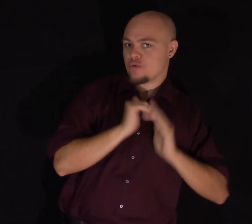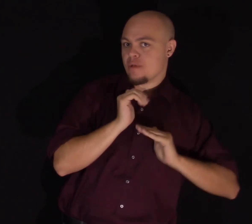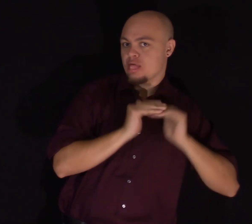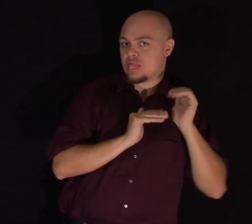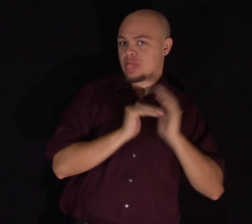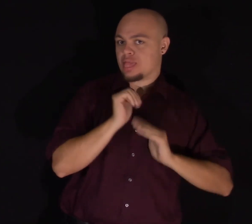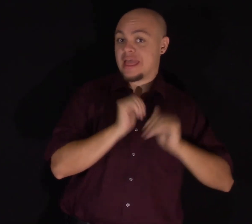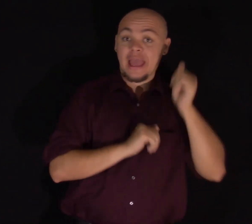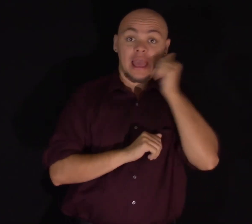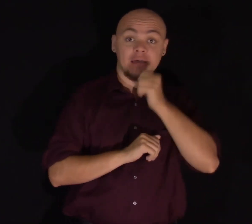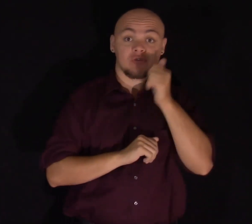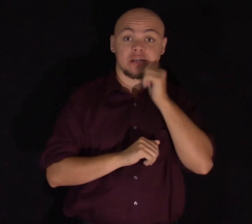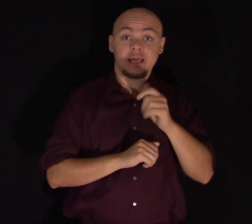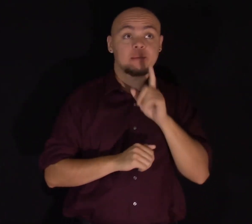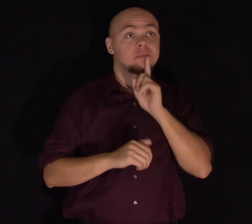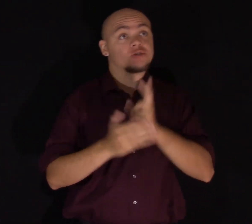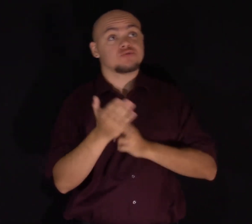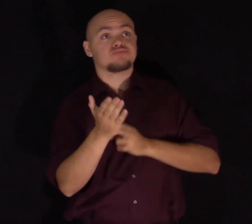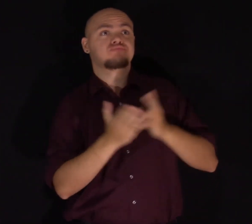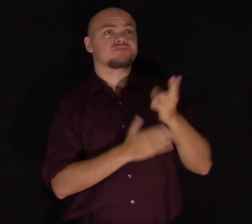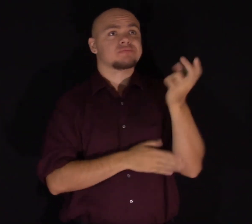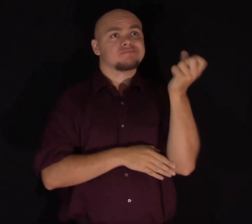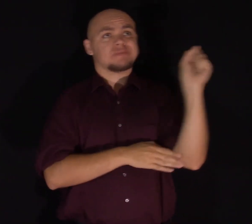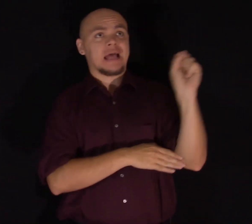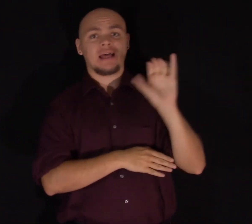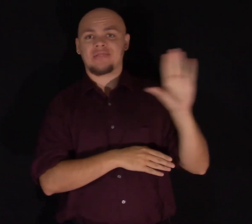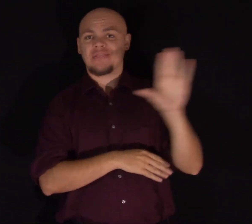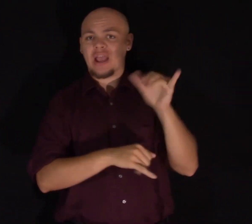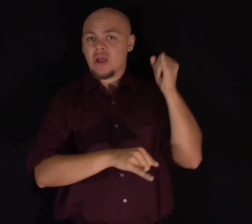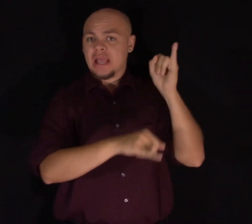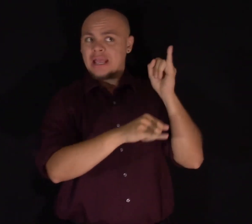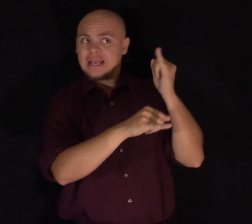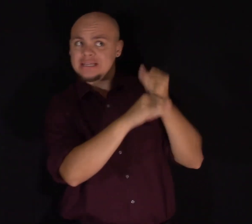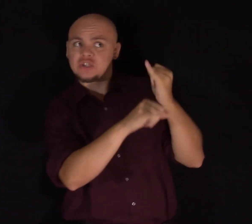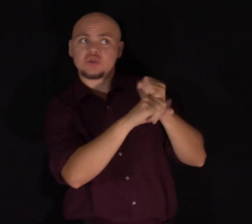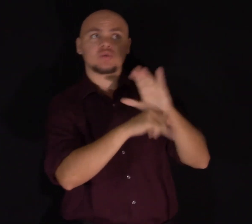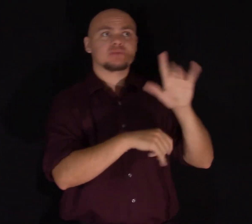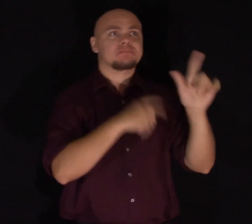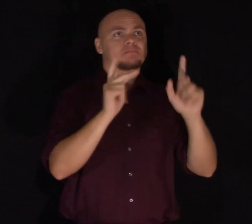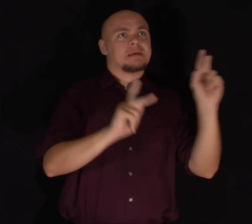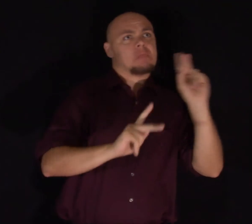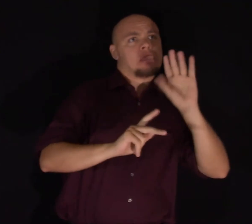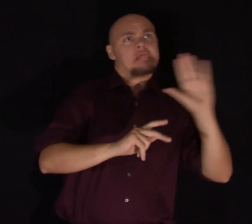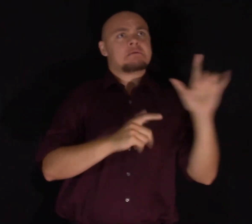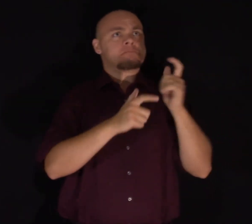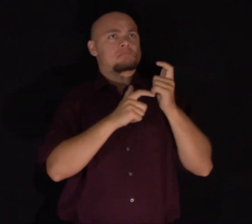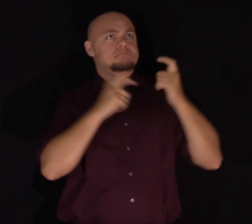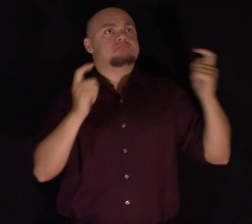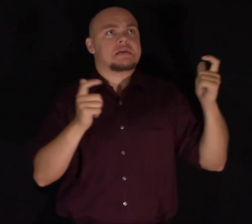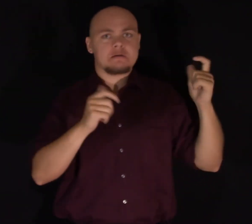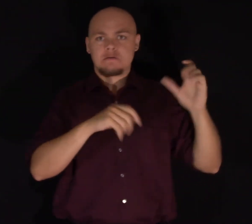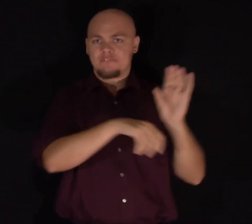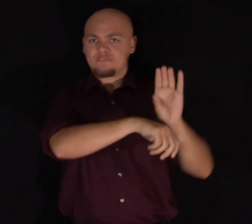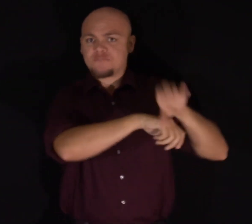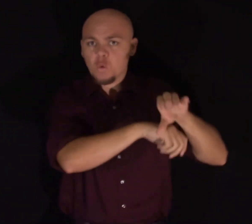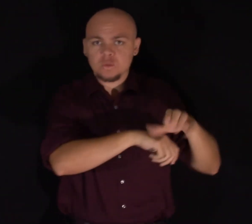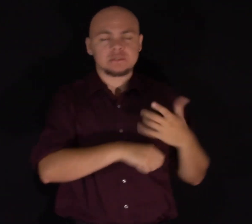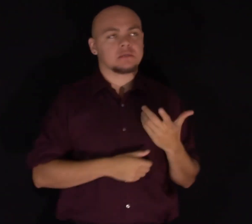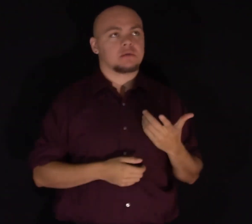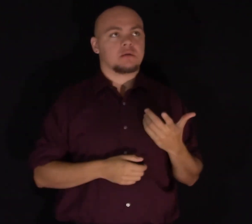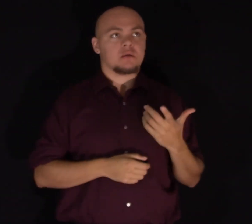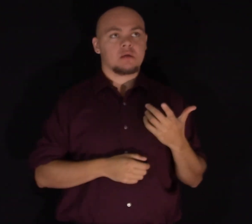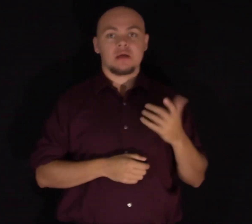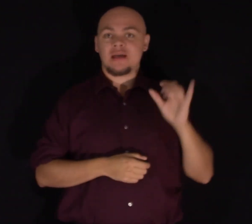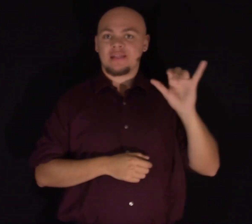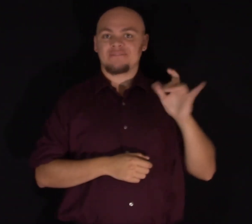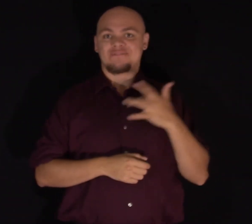every day that I'm speaking truth against institutions and people who are bigger than me and just forces that are more powerful than me, I feel like I'm falling out of